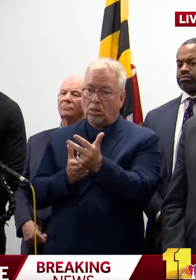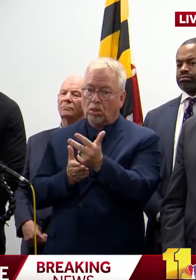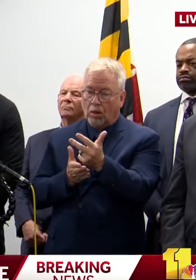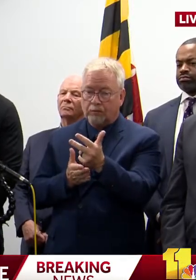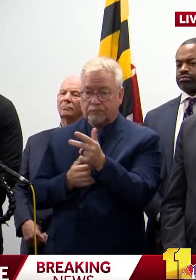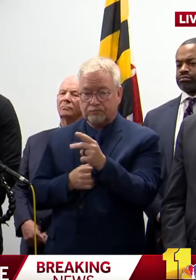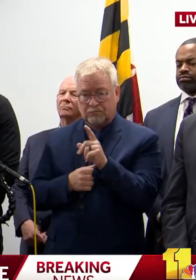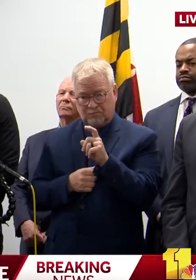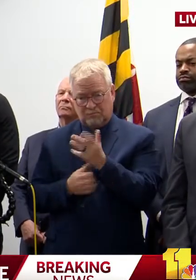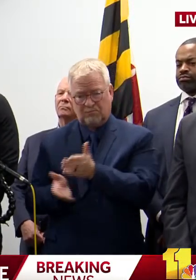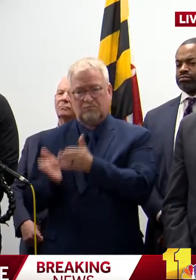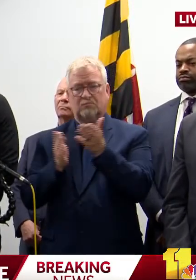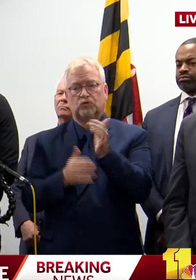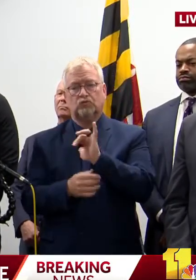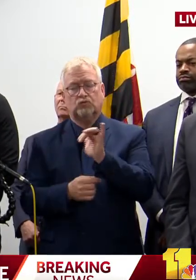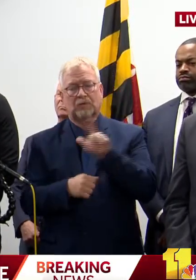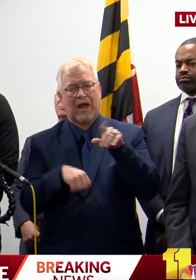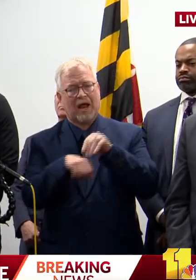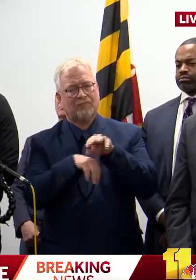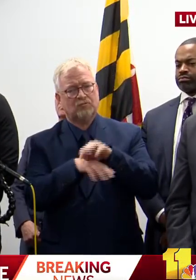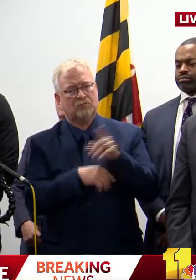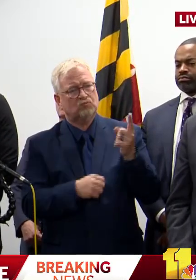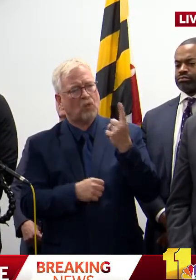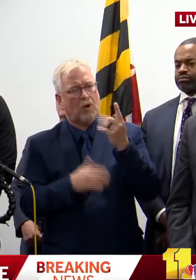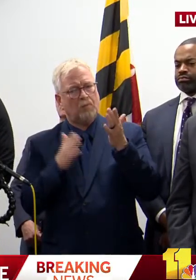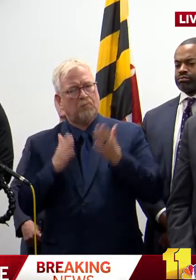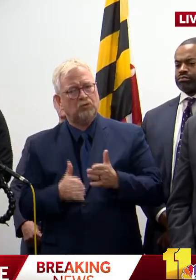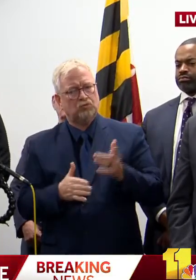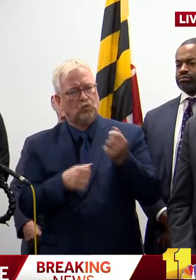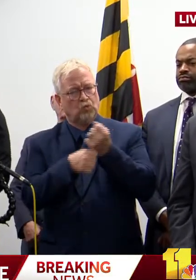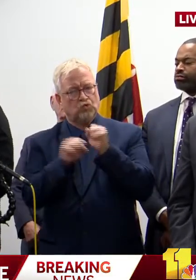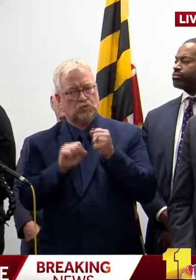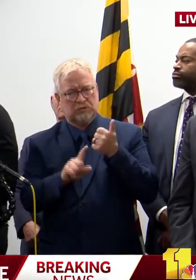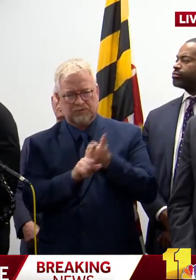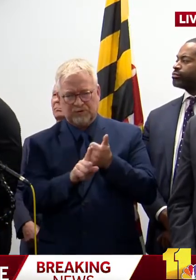confirm that one of the two people rescued yesterday was a state inspector?